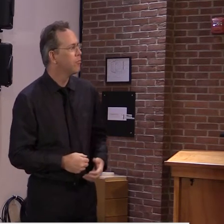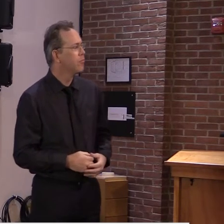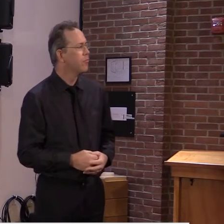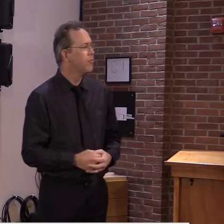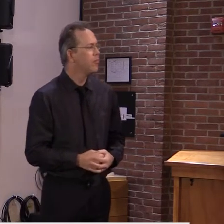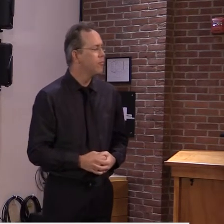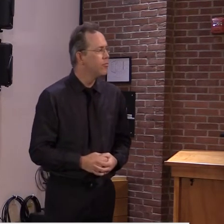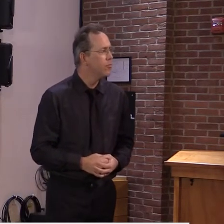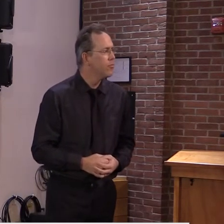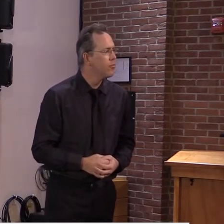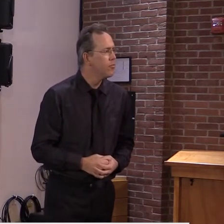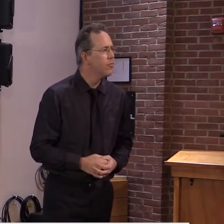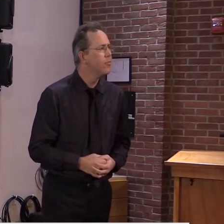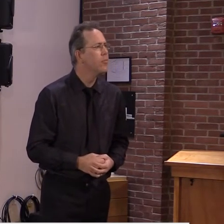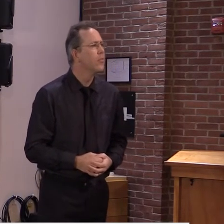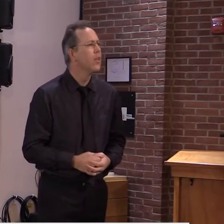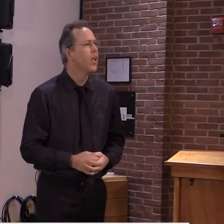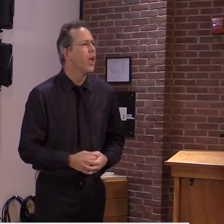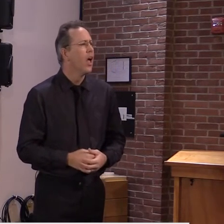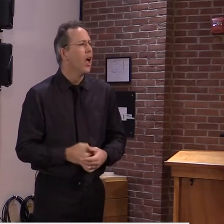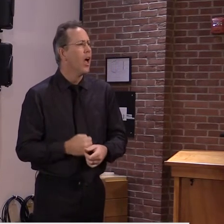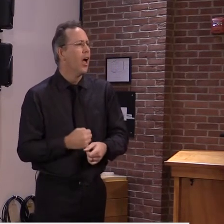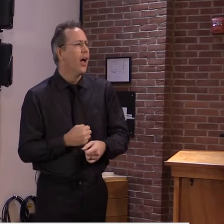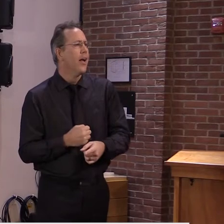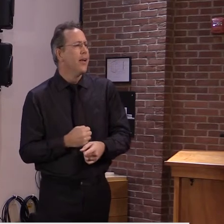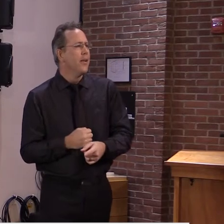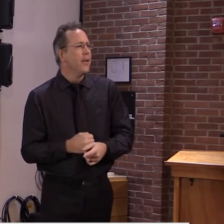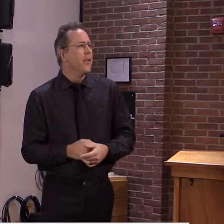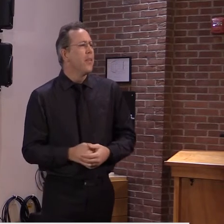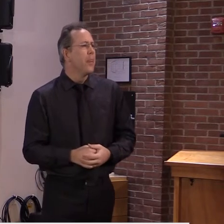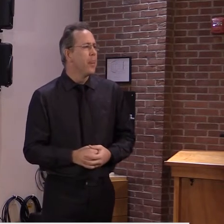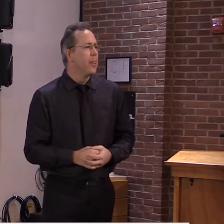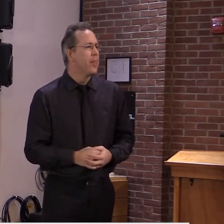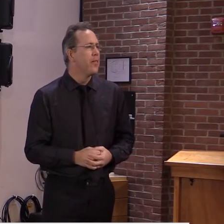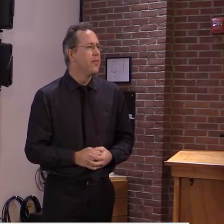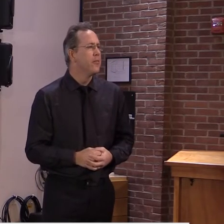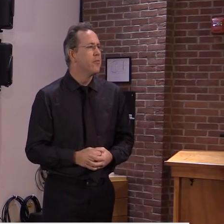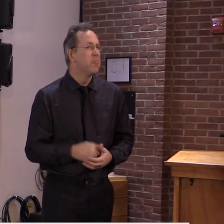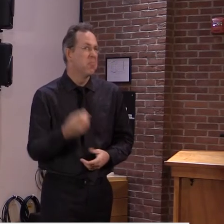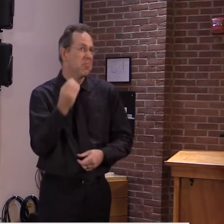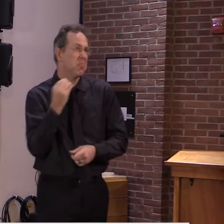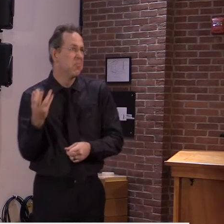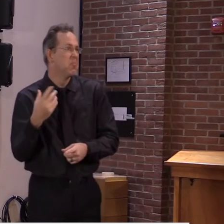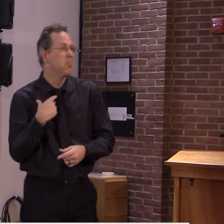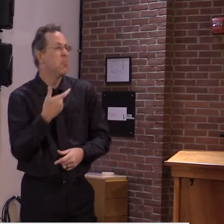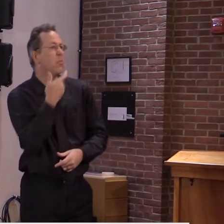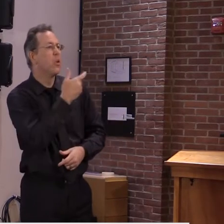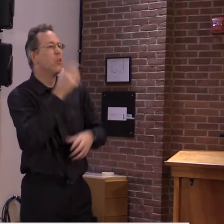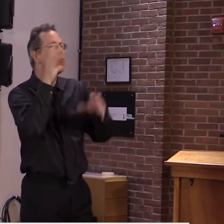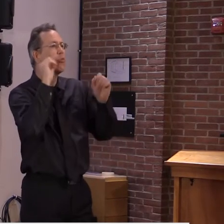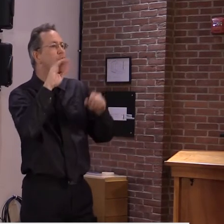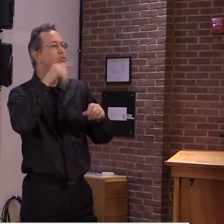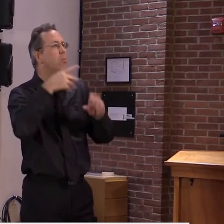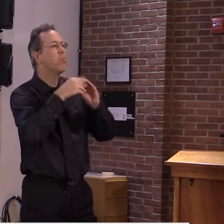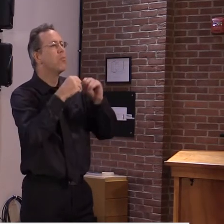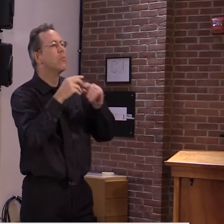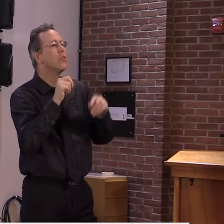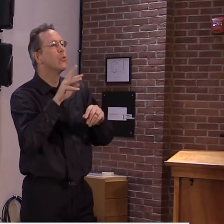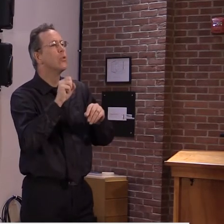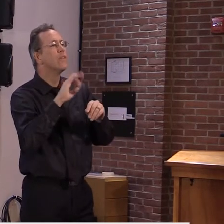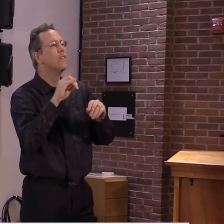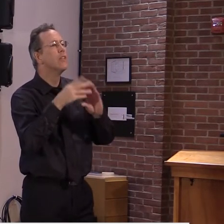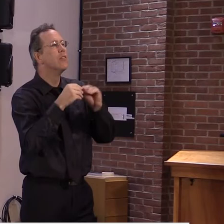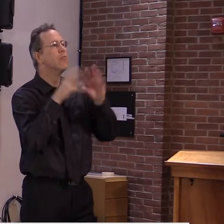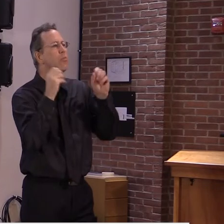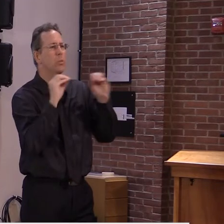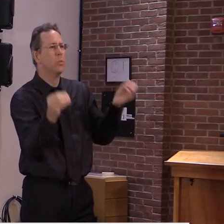from the president, but presumably if he does sign the current bill as passed, with that, it was unclear to me when the Congressman